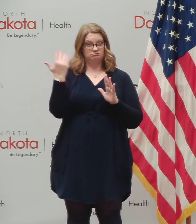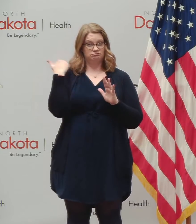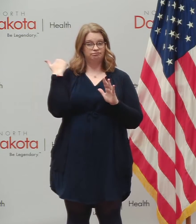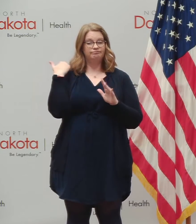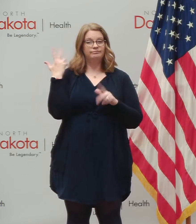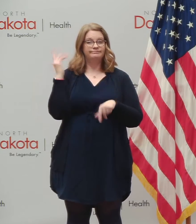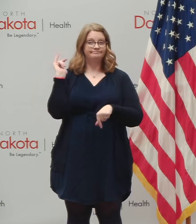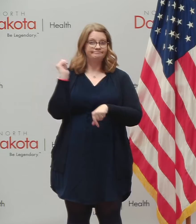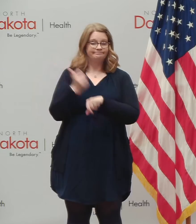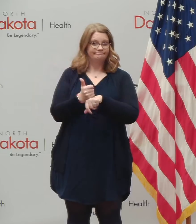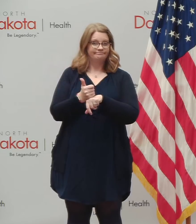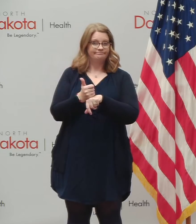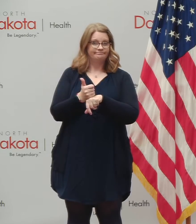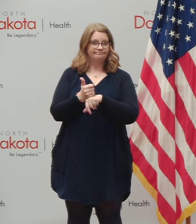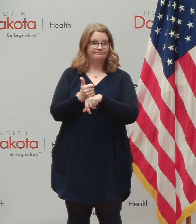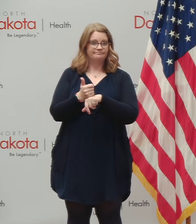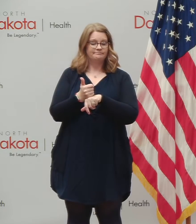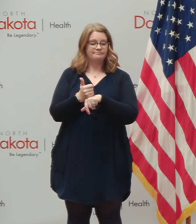place